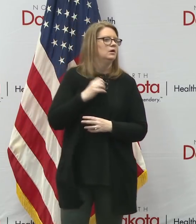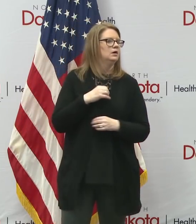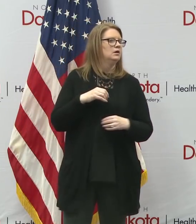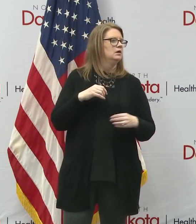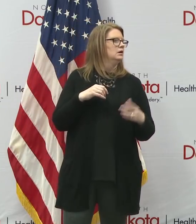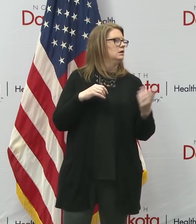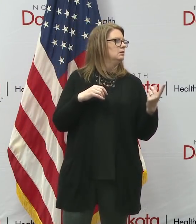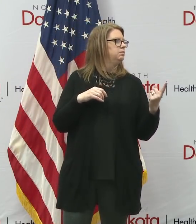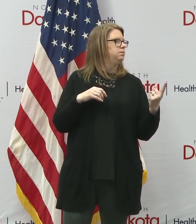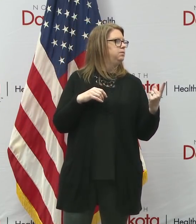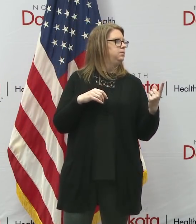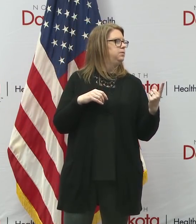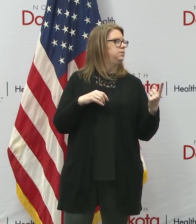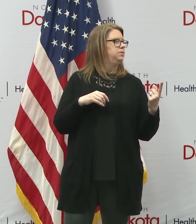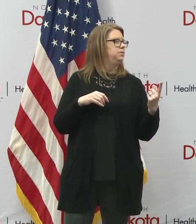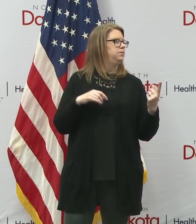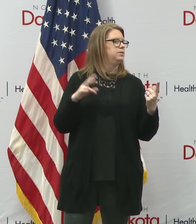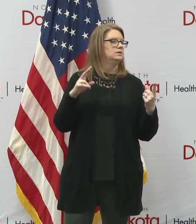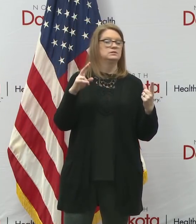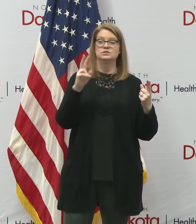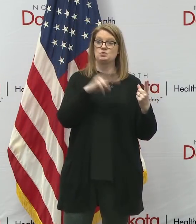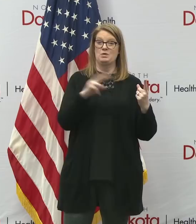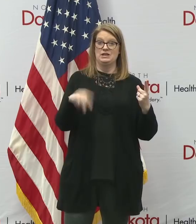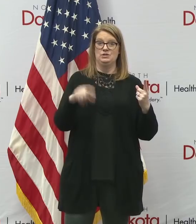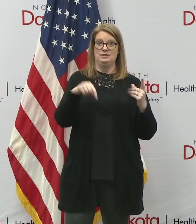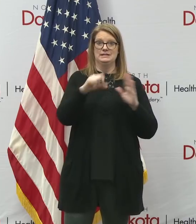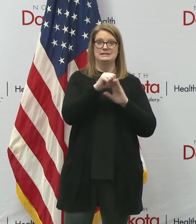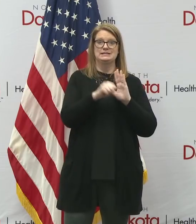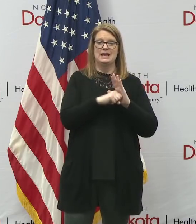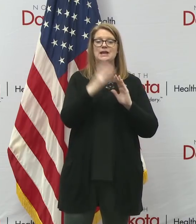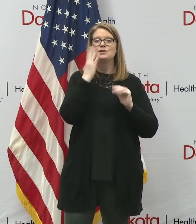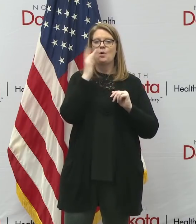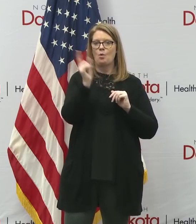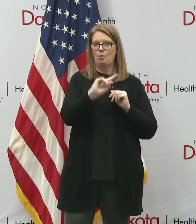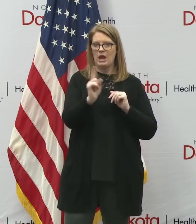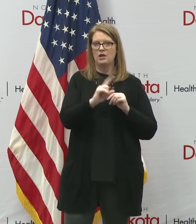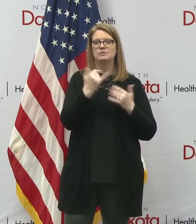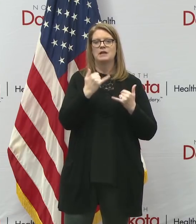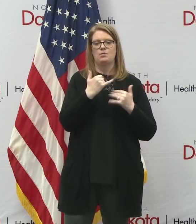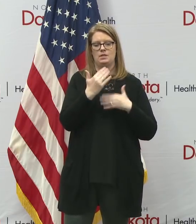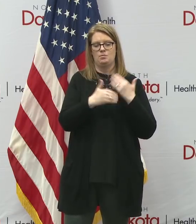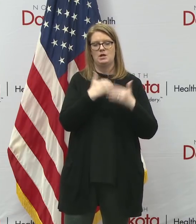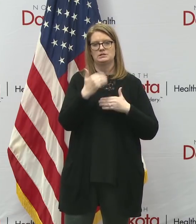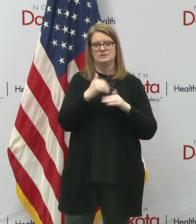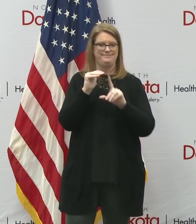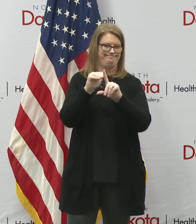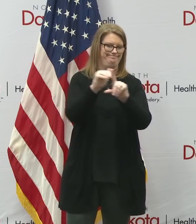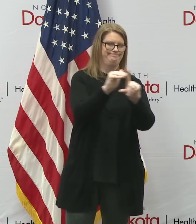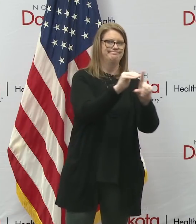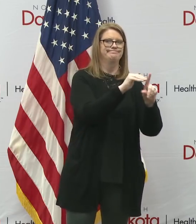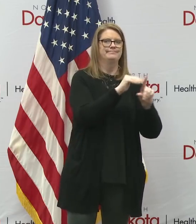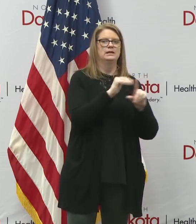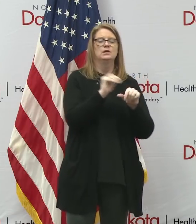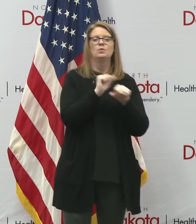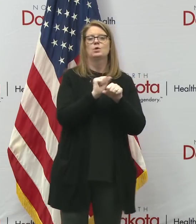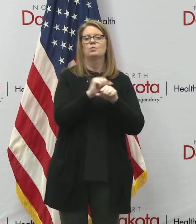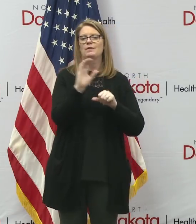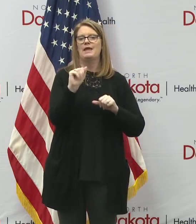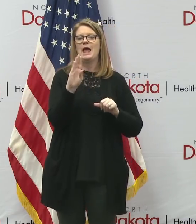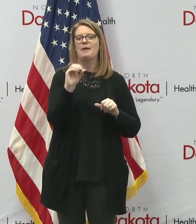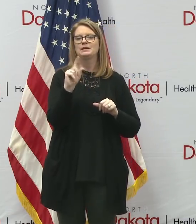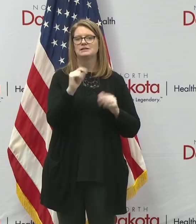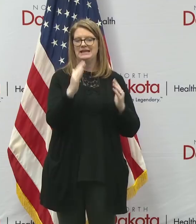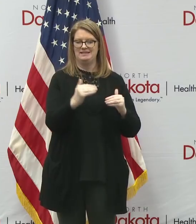But not 22 of those in the state. We know the locations they're at. We're in the process of notifying everybody. We're working with Abbott to get the upgrades,